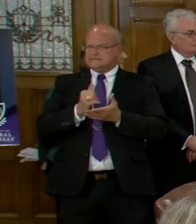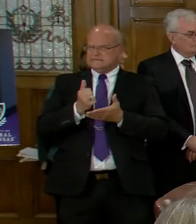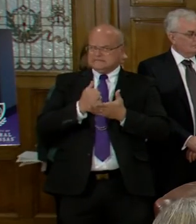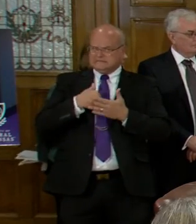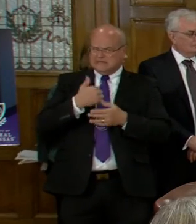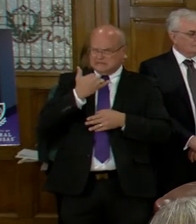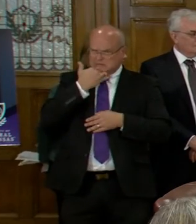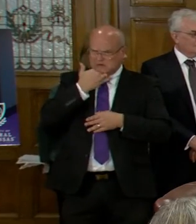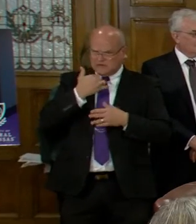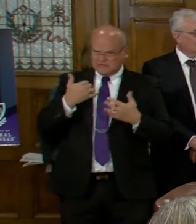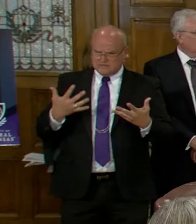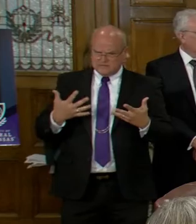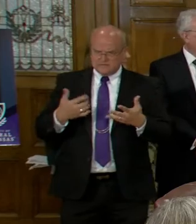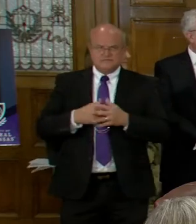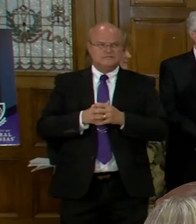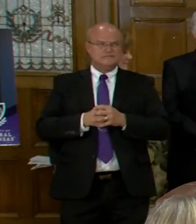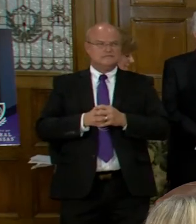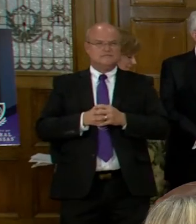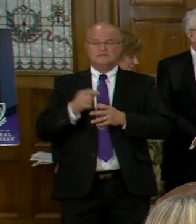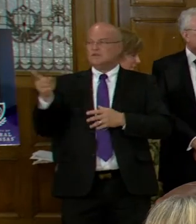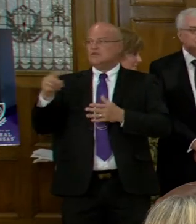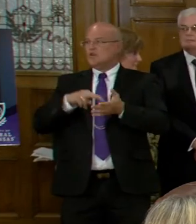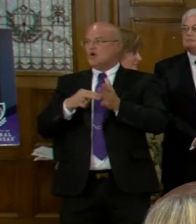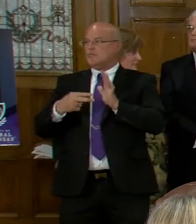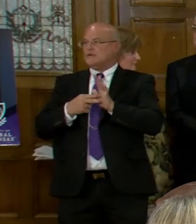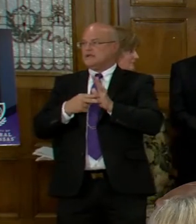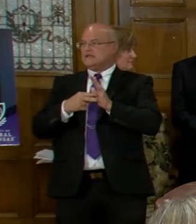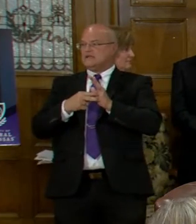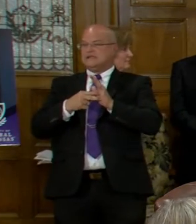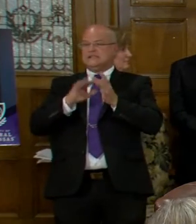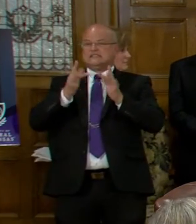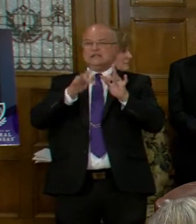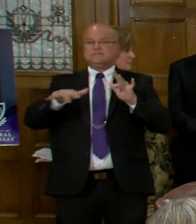out if you need to correct on anything. So you're not talking, cyber range doesn't cost